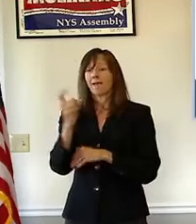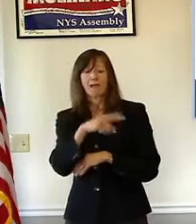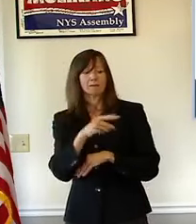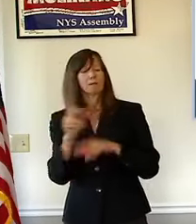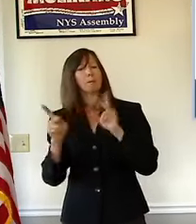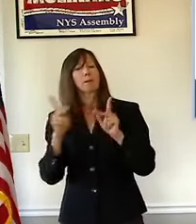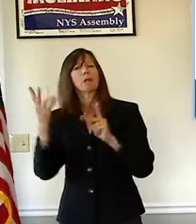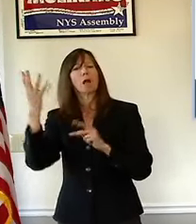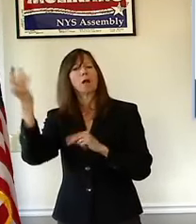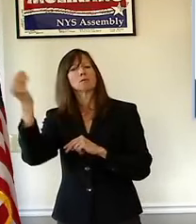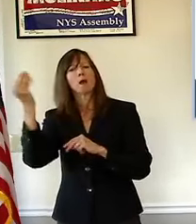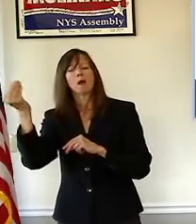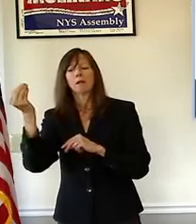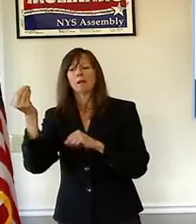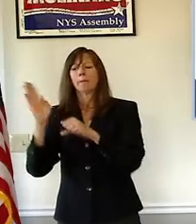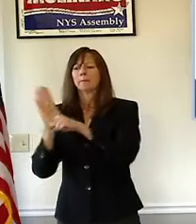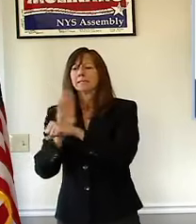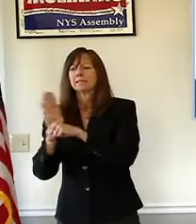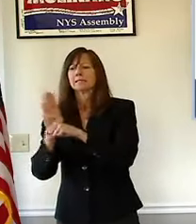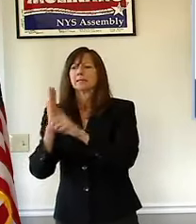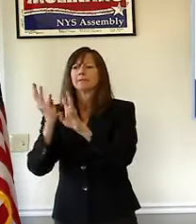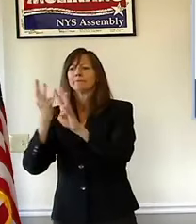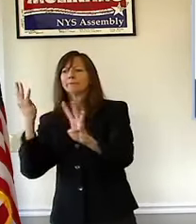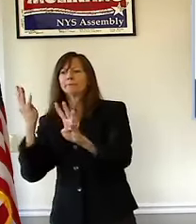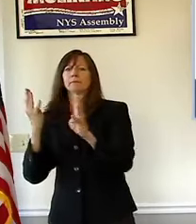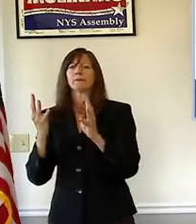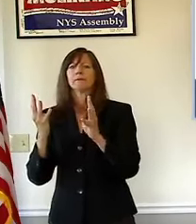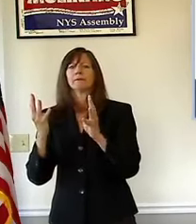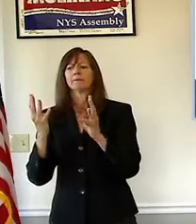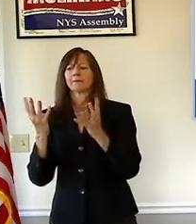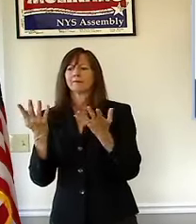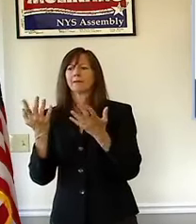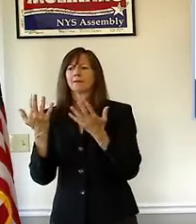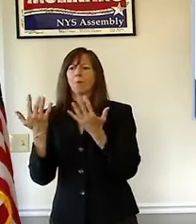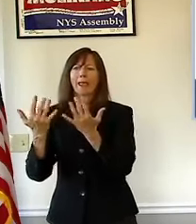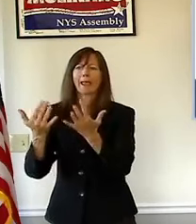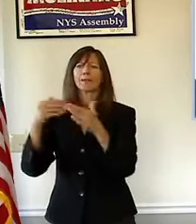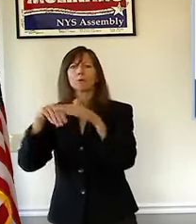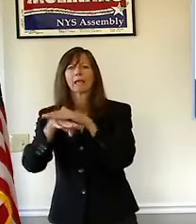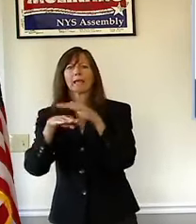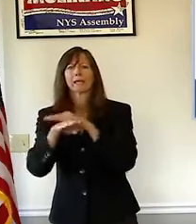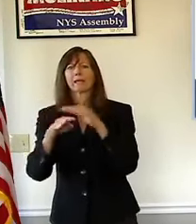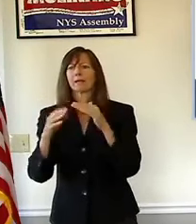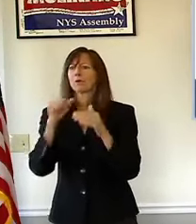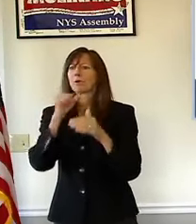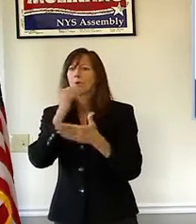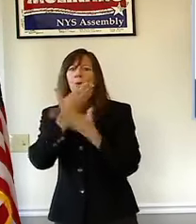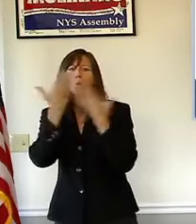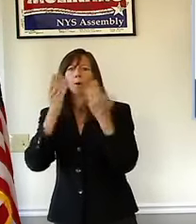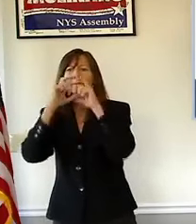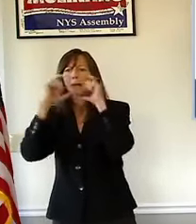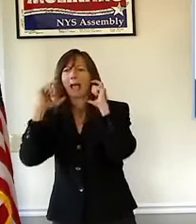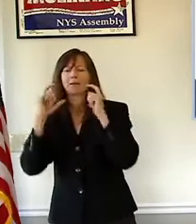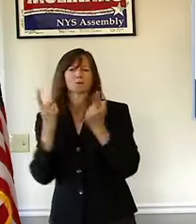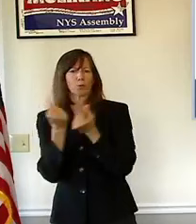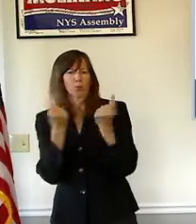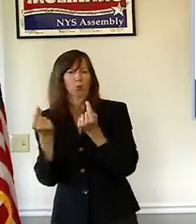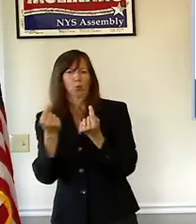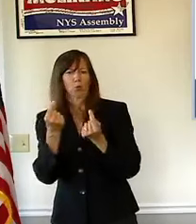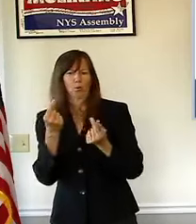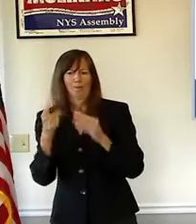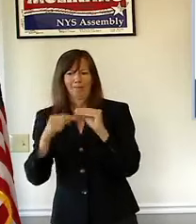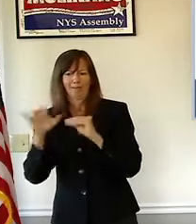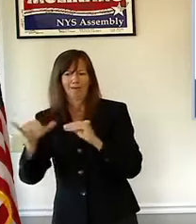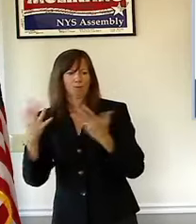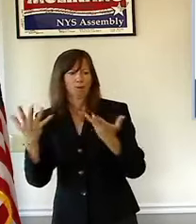outside businesses are waiting to get in, aren't wearing masks or socially distancing. What can be done about that? Diane, let me offer to you that,